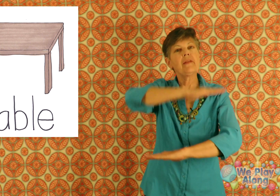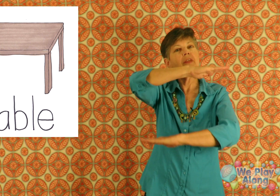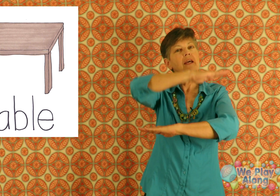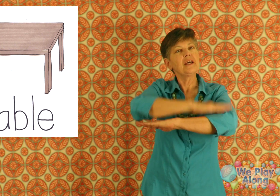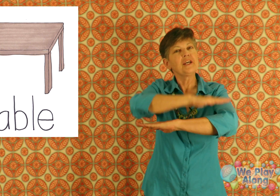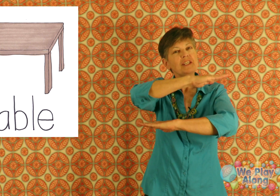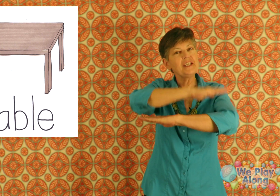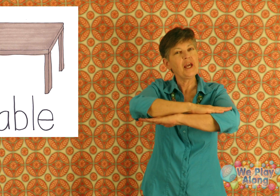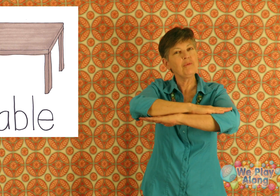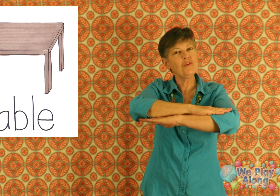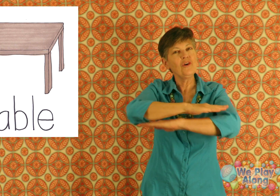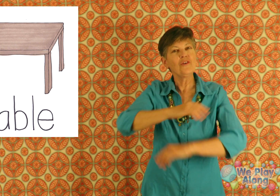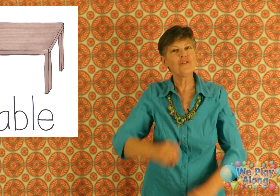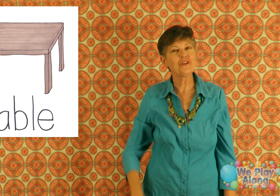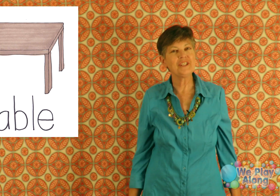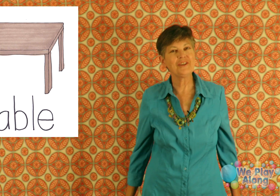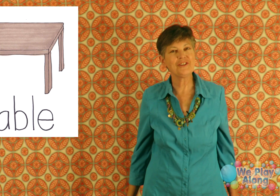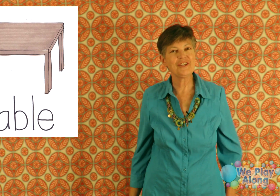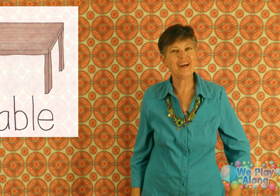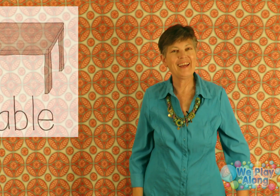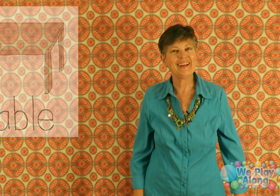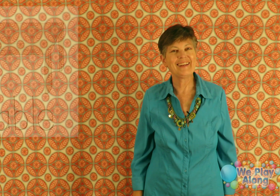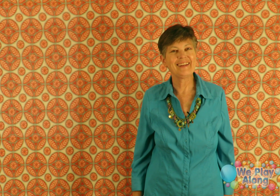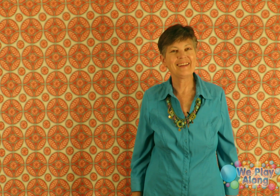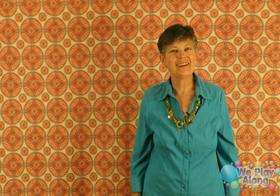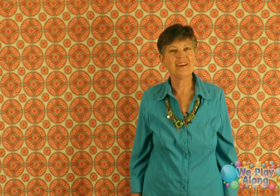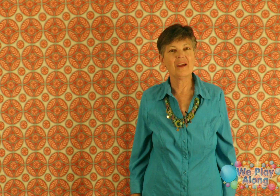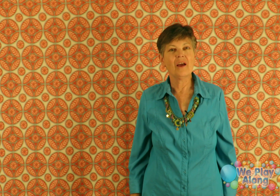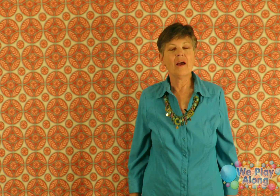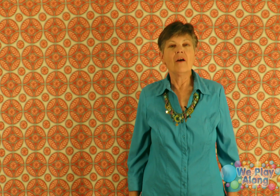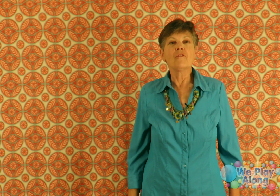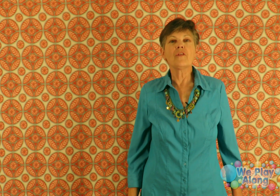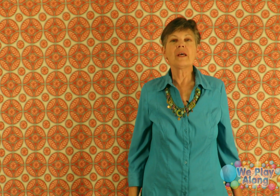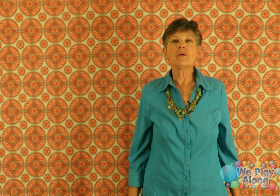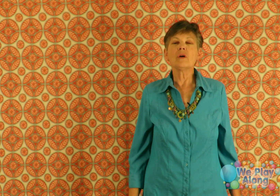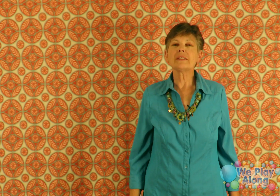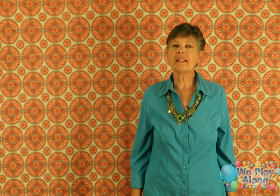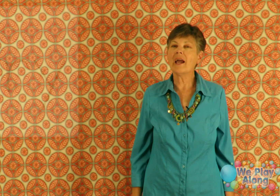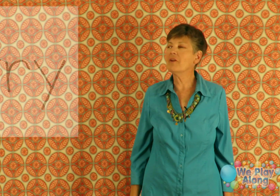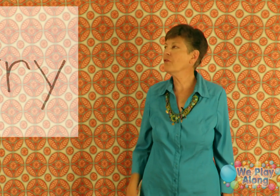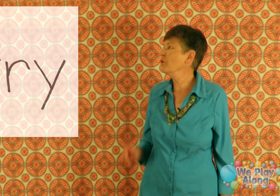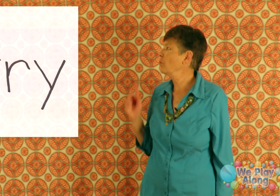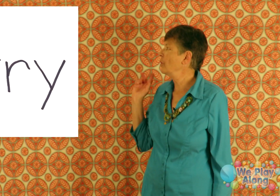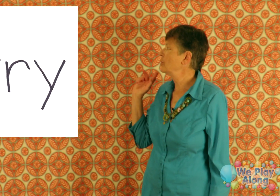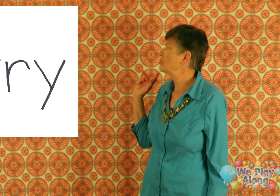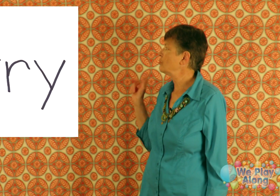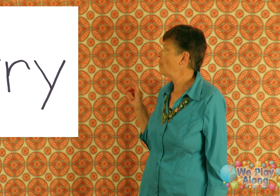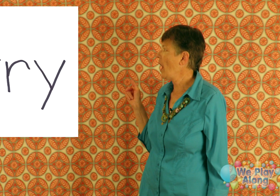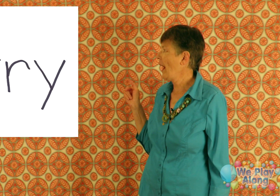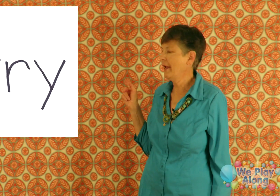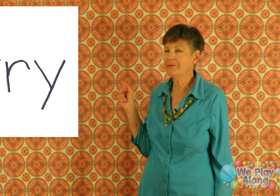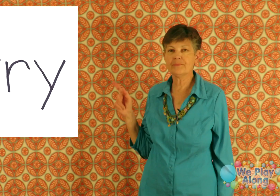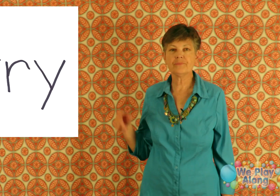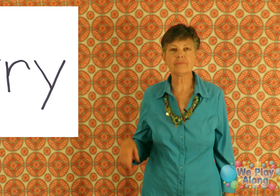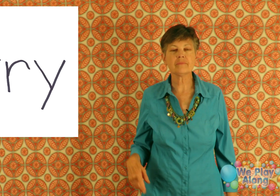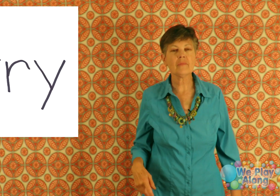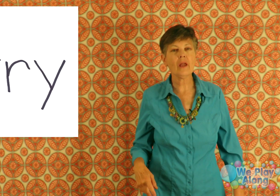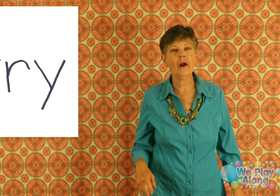the table for dinner tonight. For the sign for the word try, all